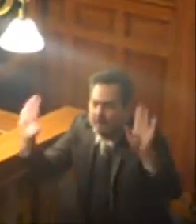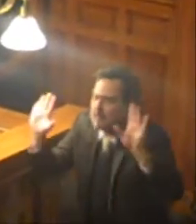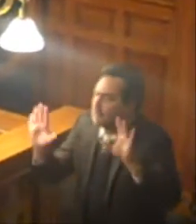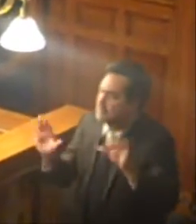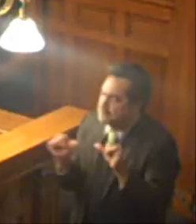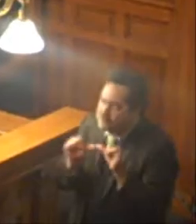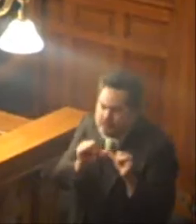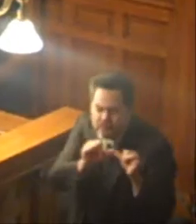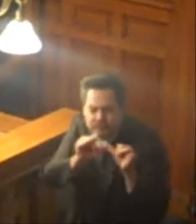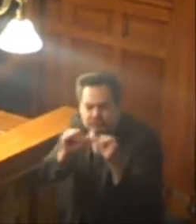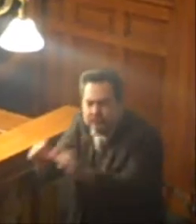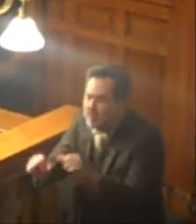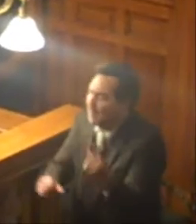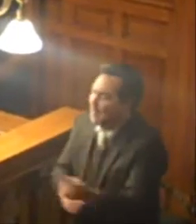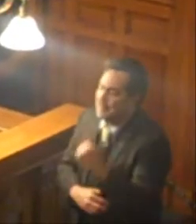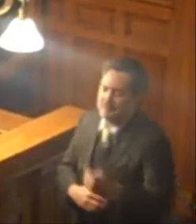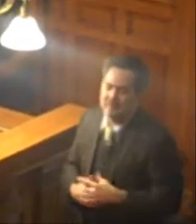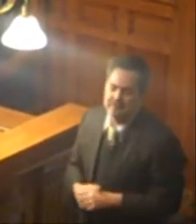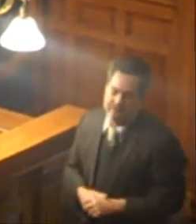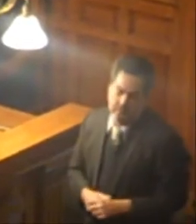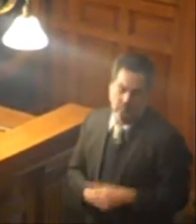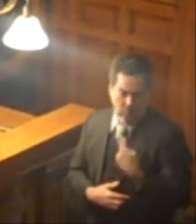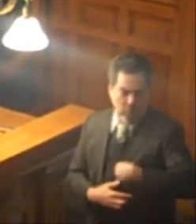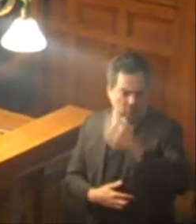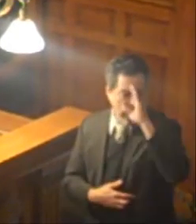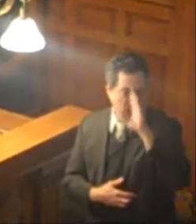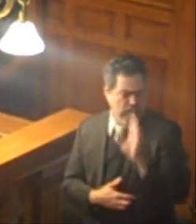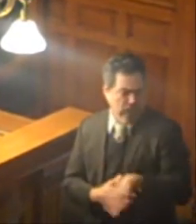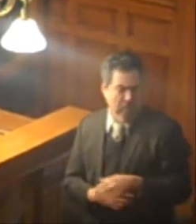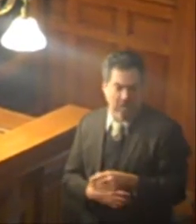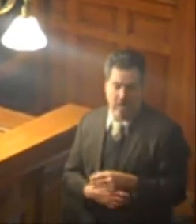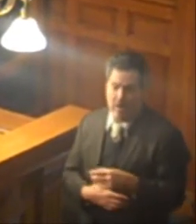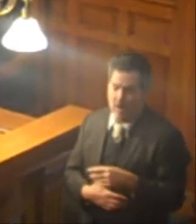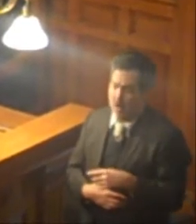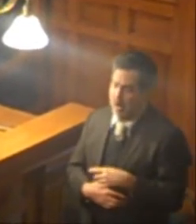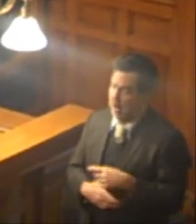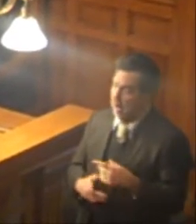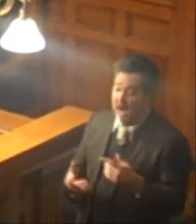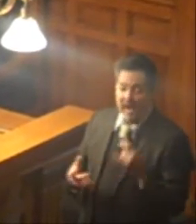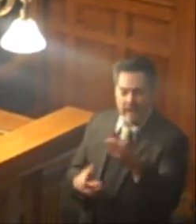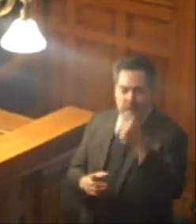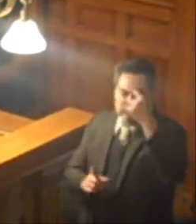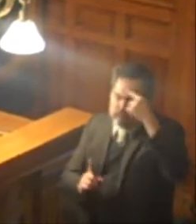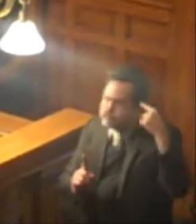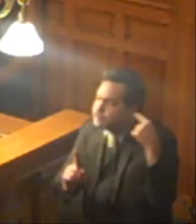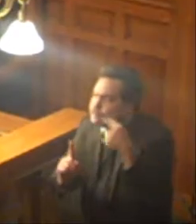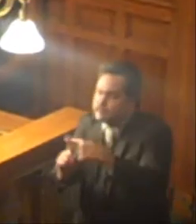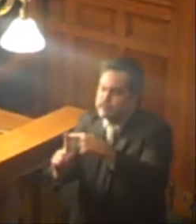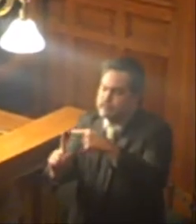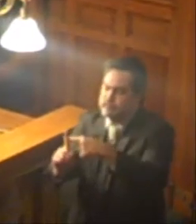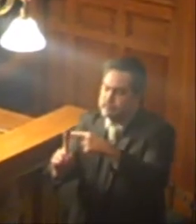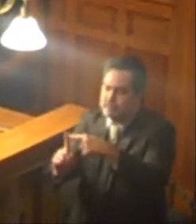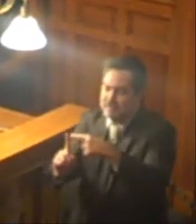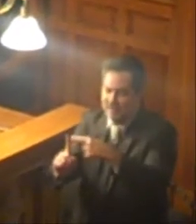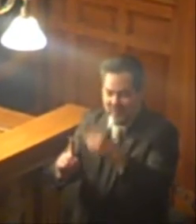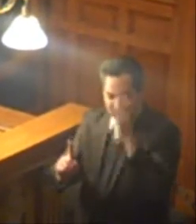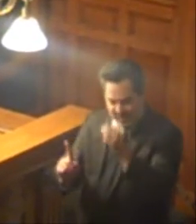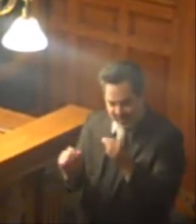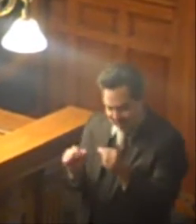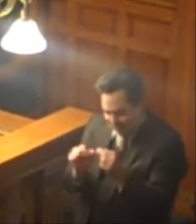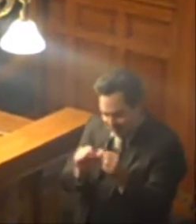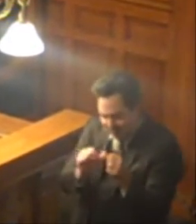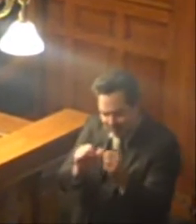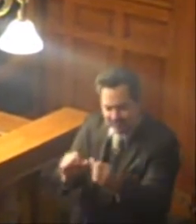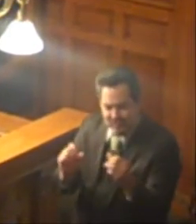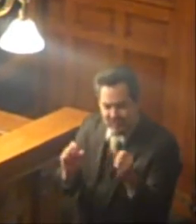we know that optimism can take us anywhere. And in the next term, our most pressing priorities are police